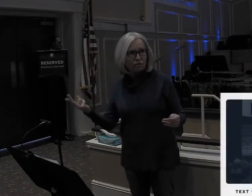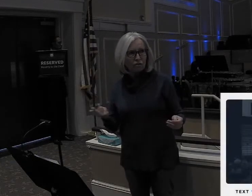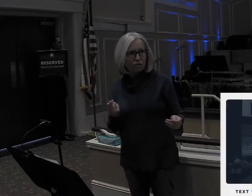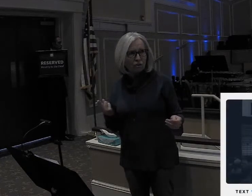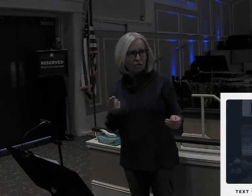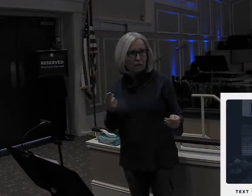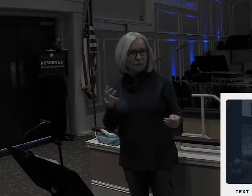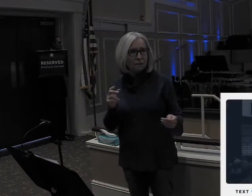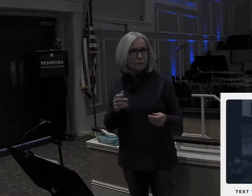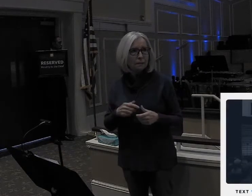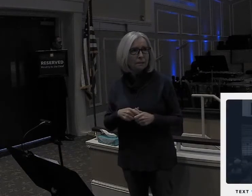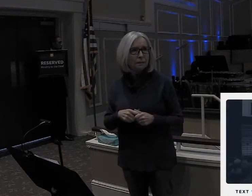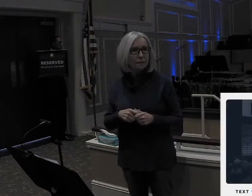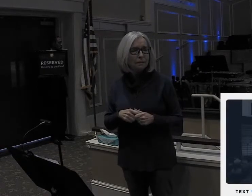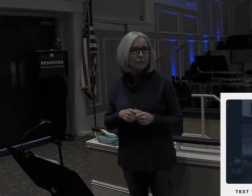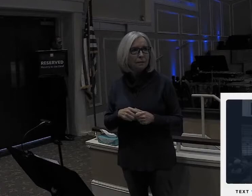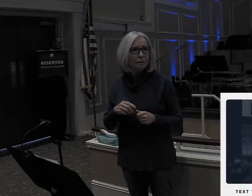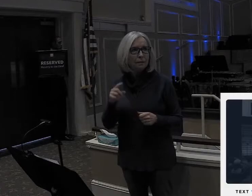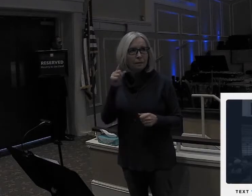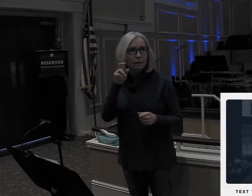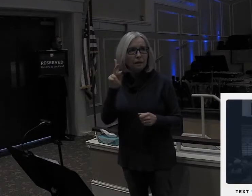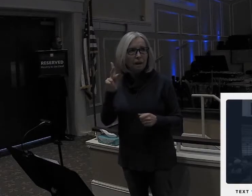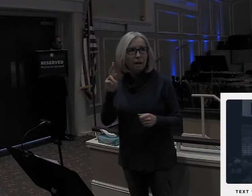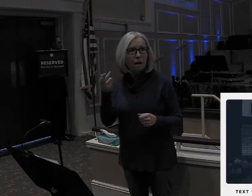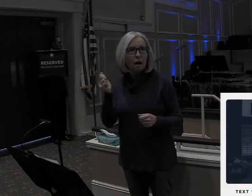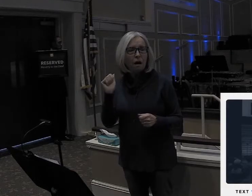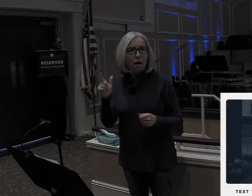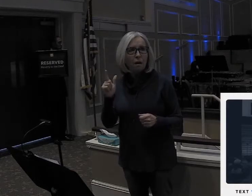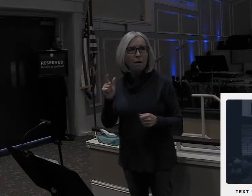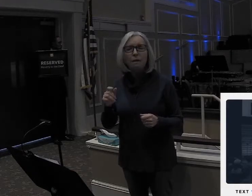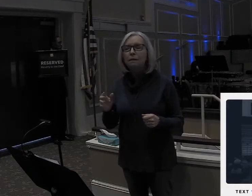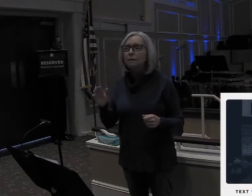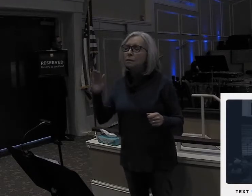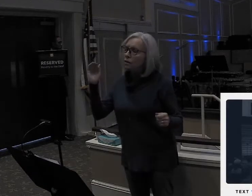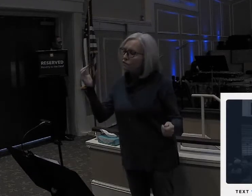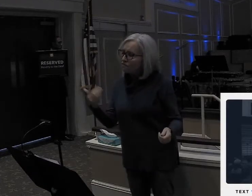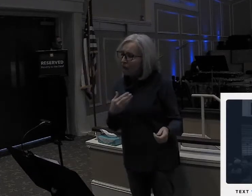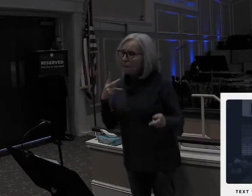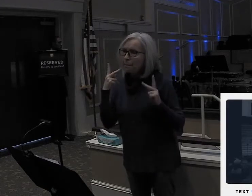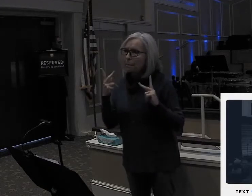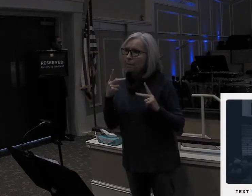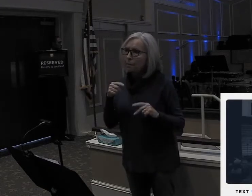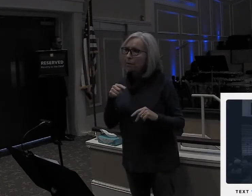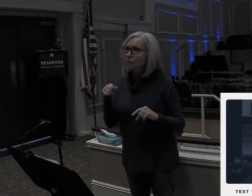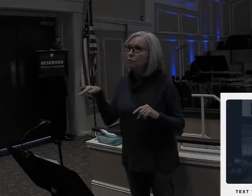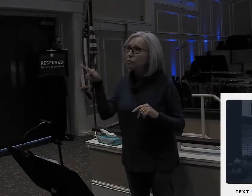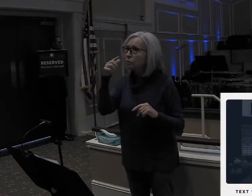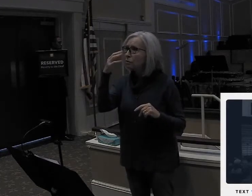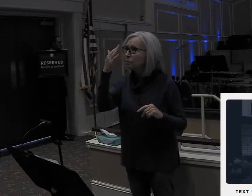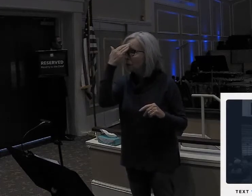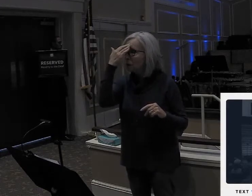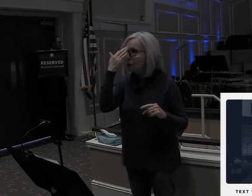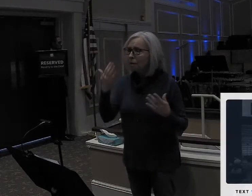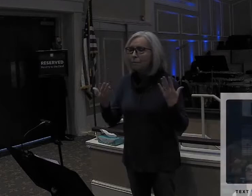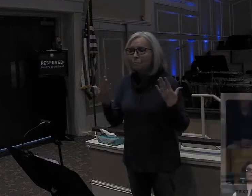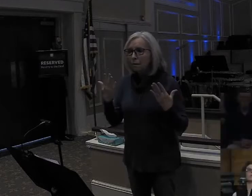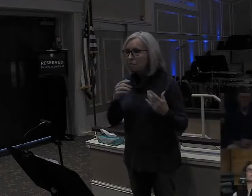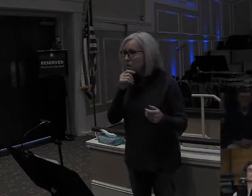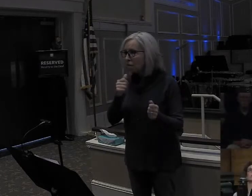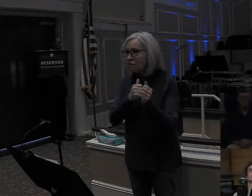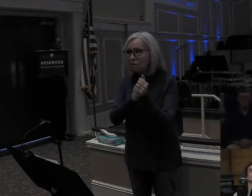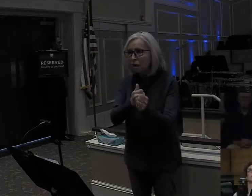Hall. And the point of a Block night is to invite people that maybe don't have any church background or are not following